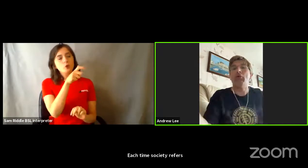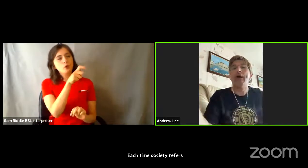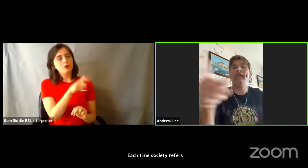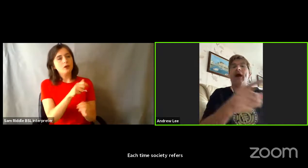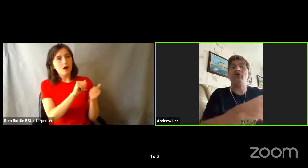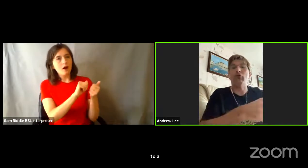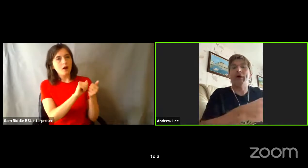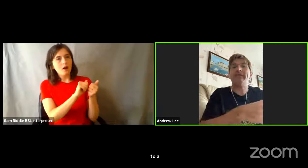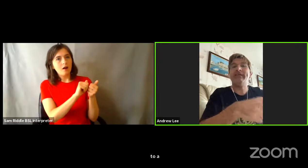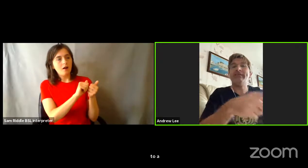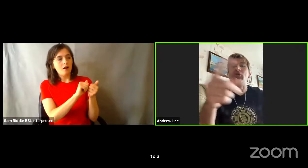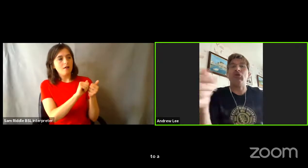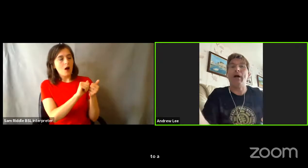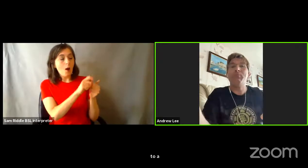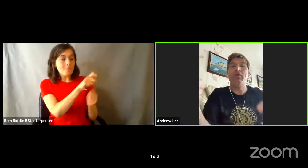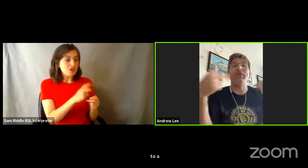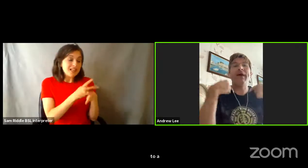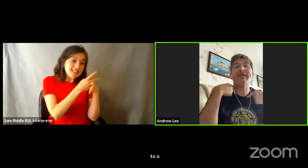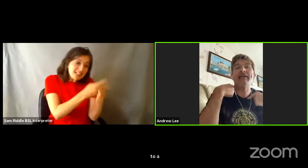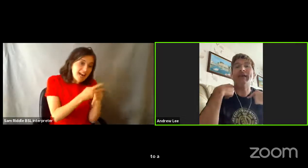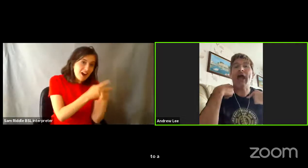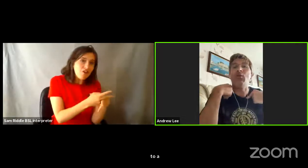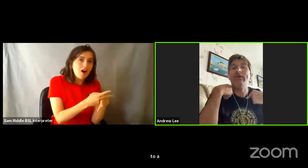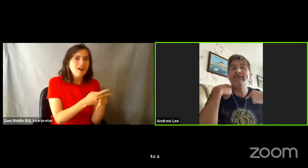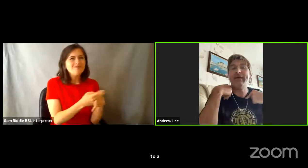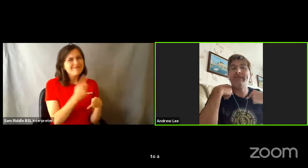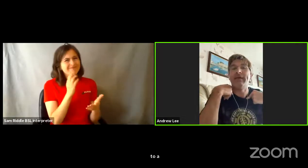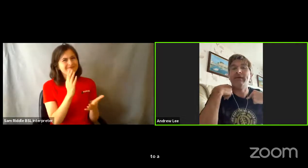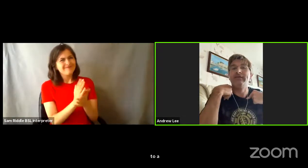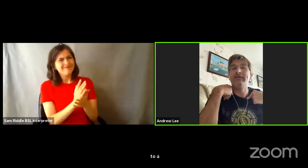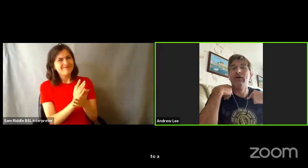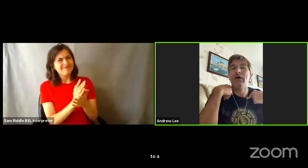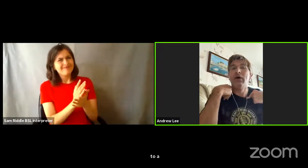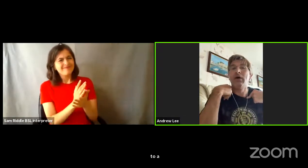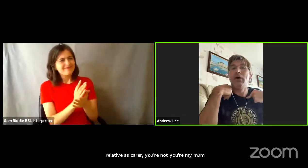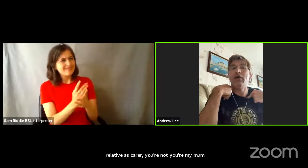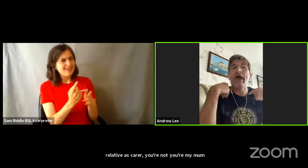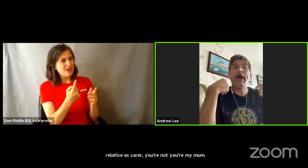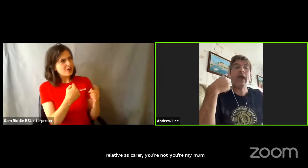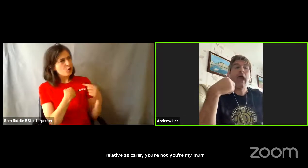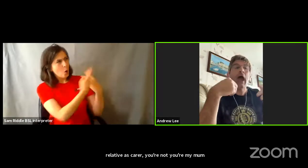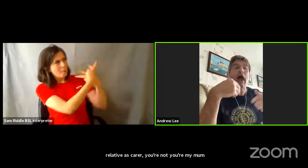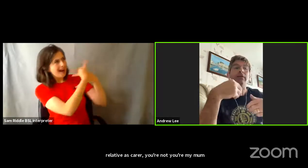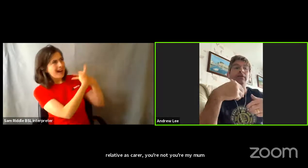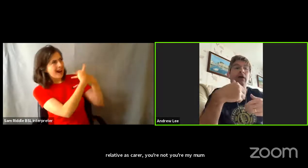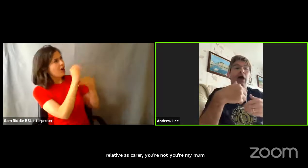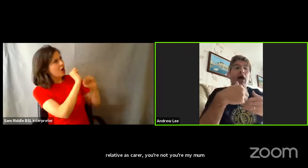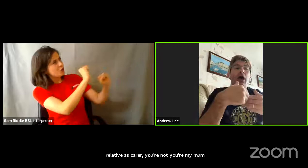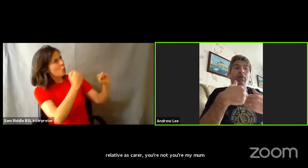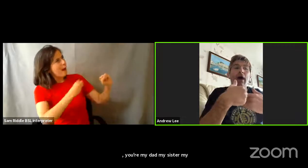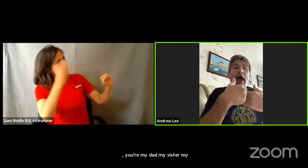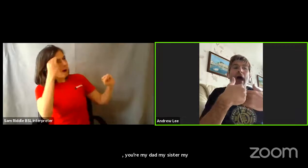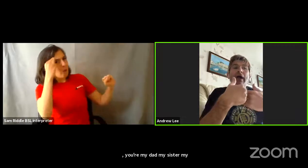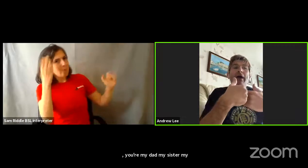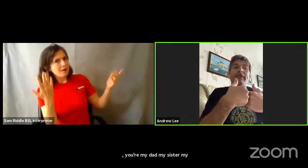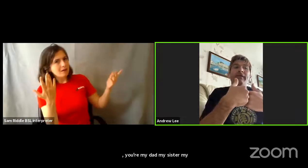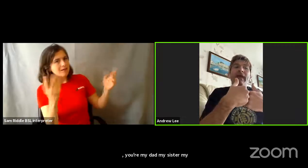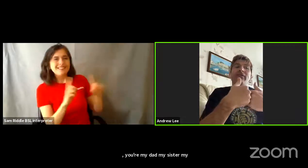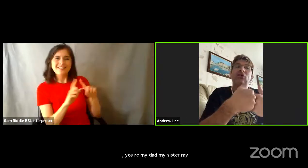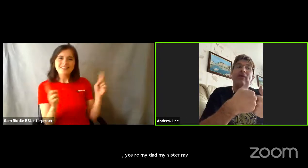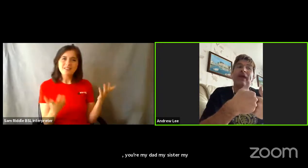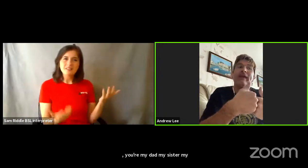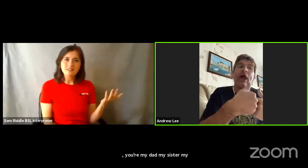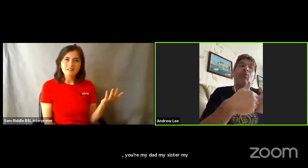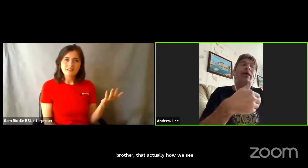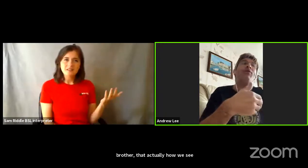mom, you're my dad, you're my sister, you're my brother. That's actually how we see things. Okay, and